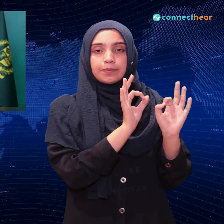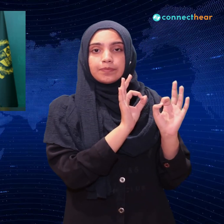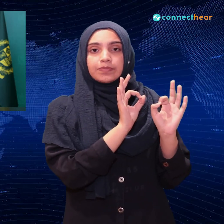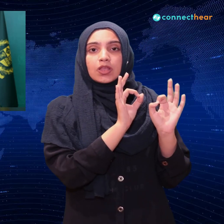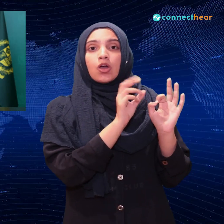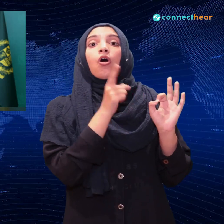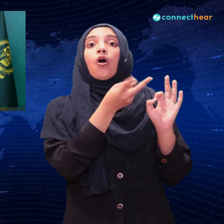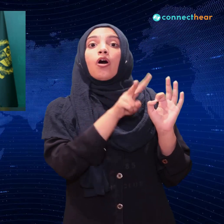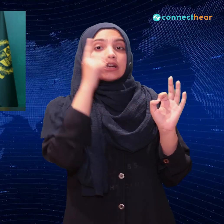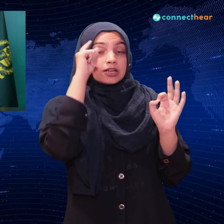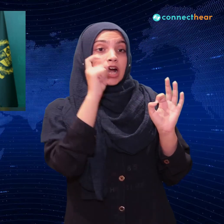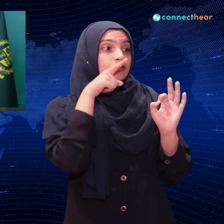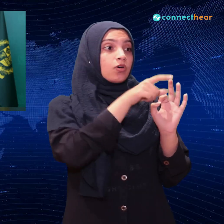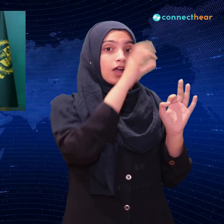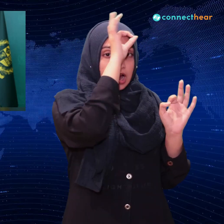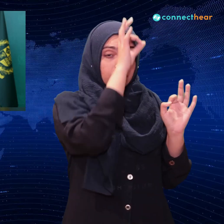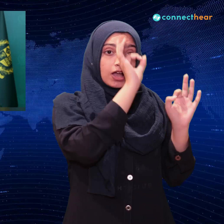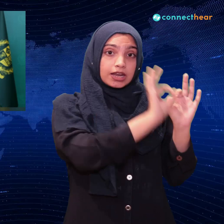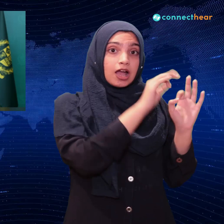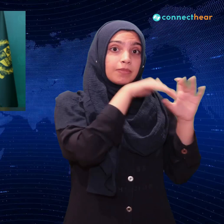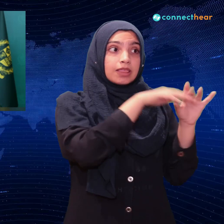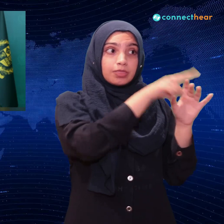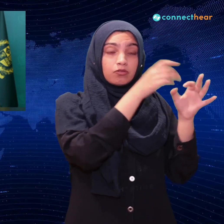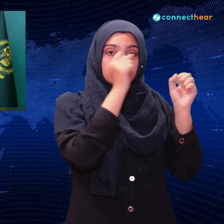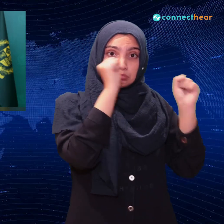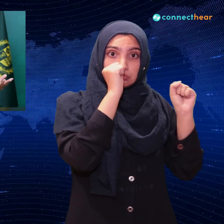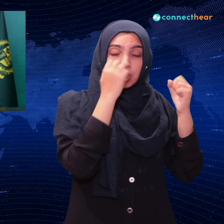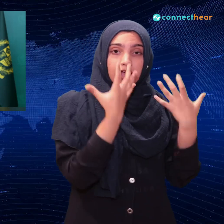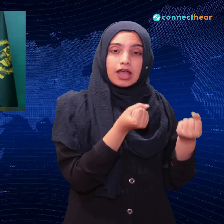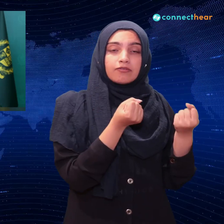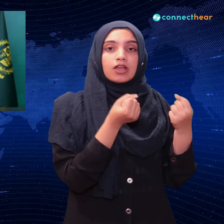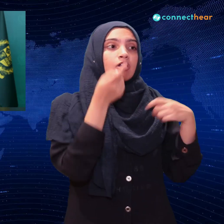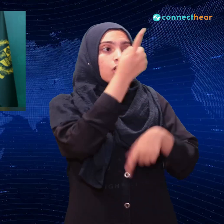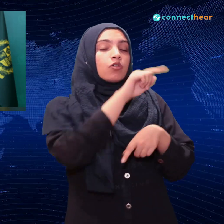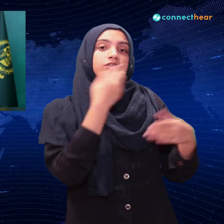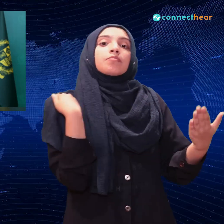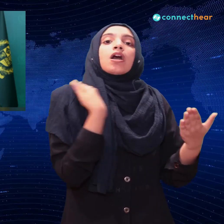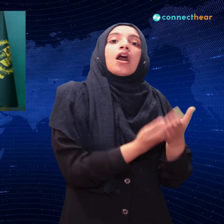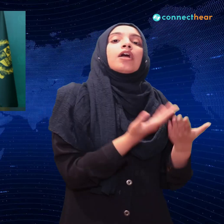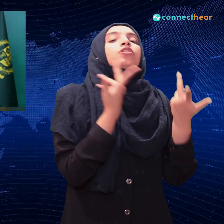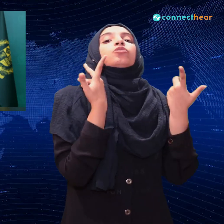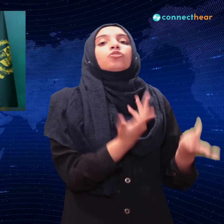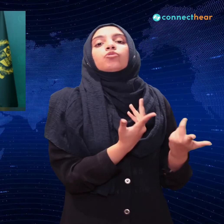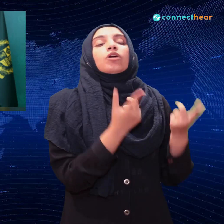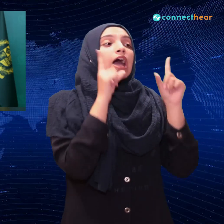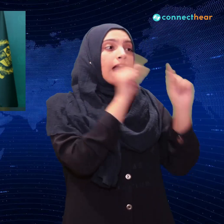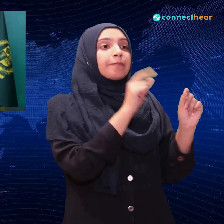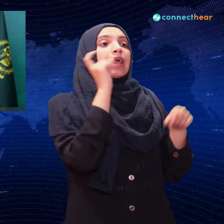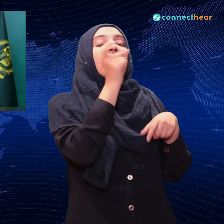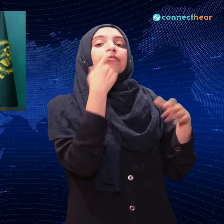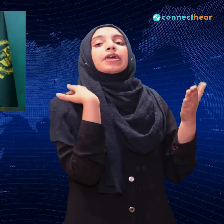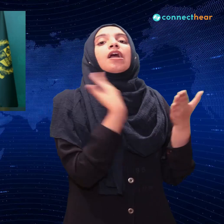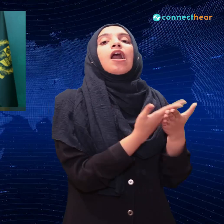earth. Why did this 300,000 Afghan army give up without a fight? The